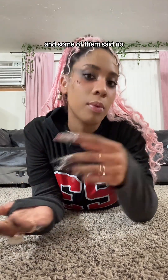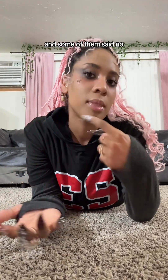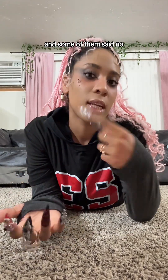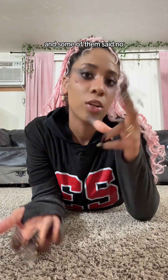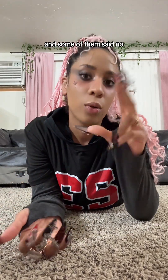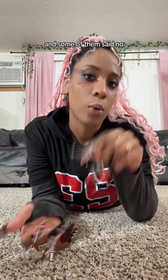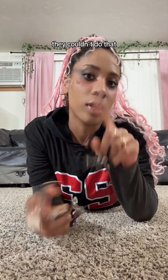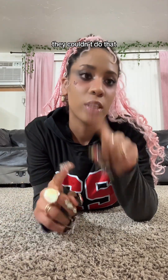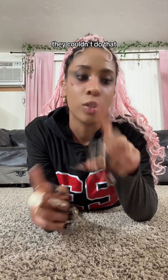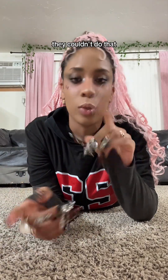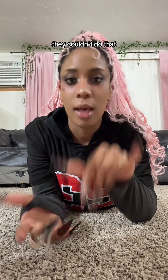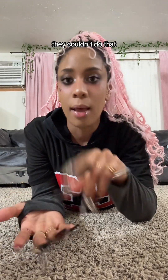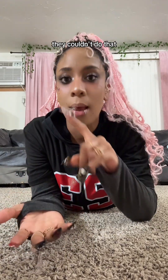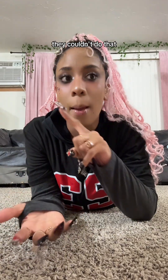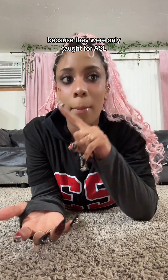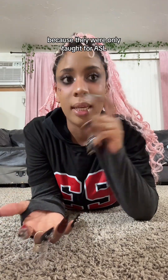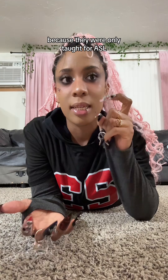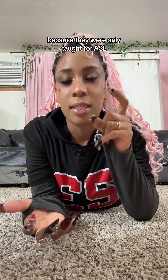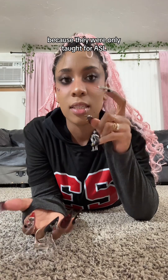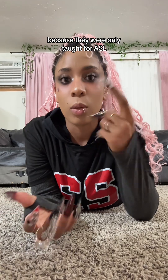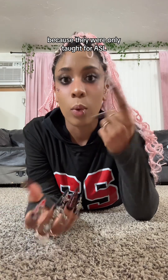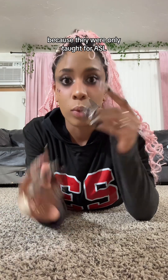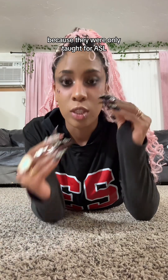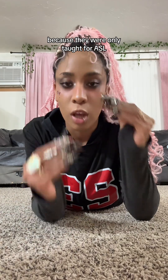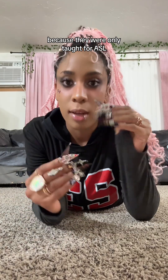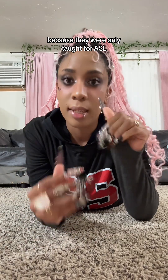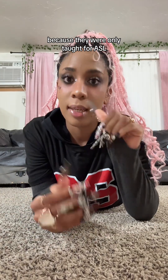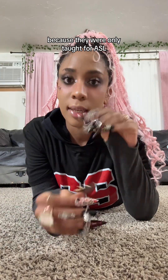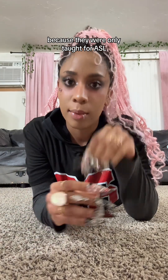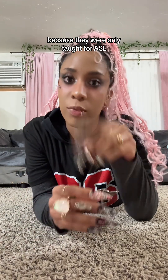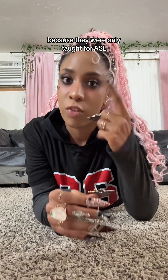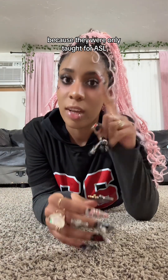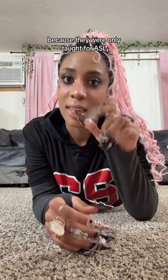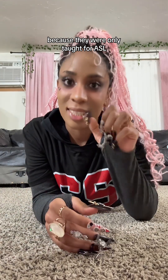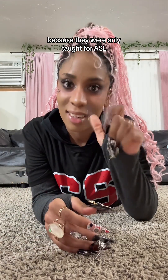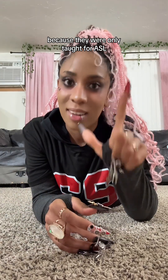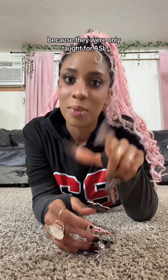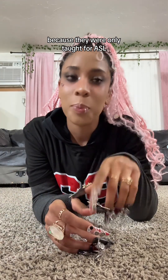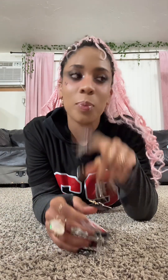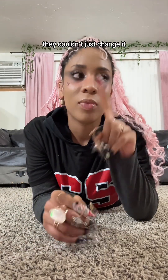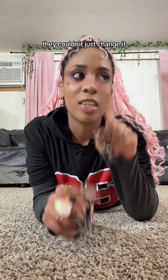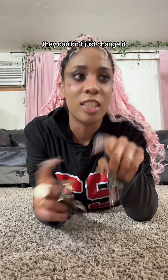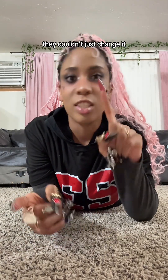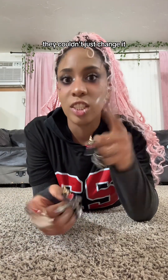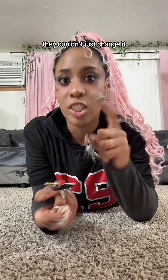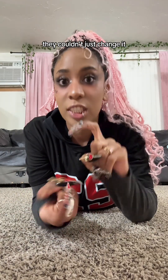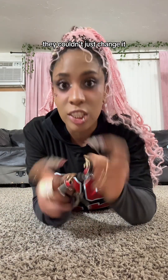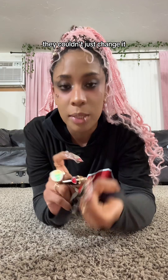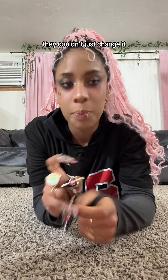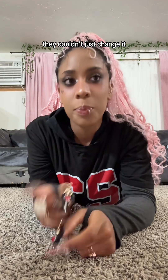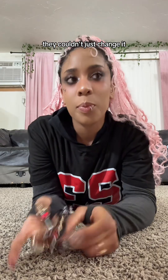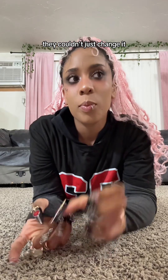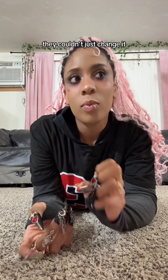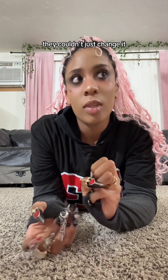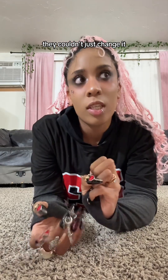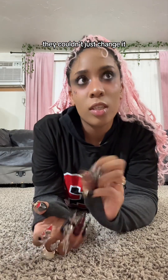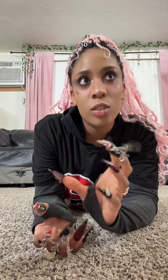them said no, they couldn't do that because they were only taught for ASL. They couldn't just change it.